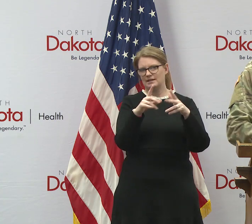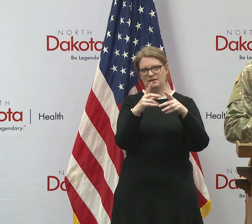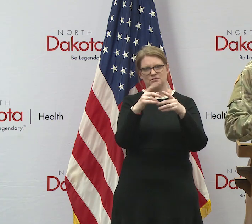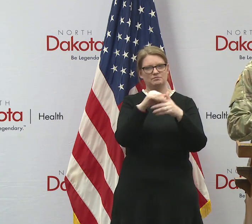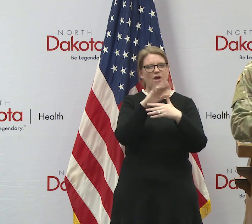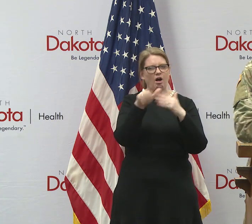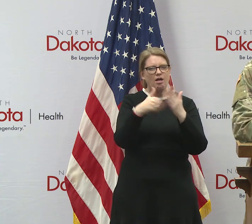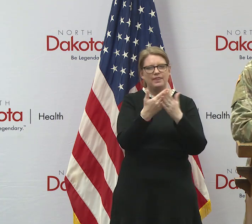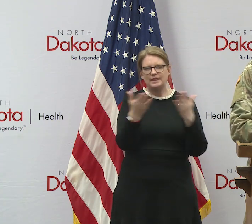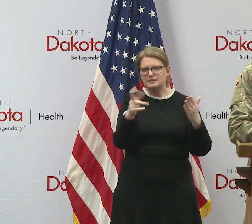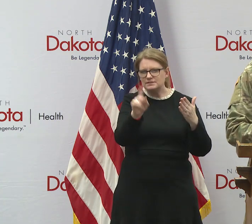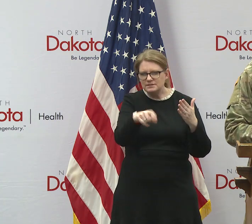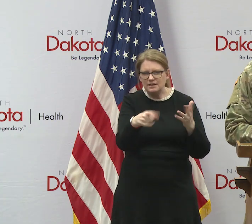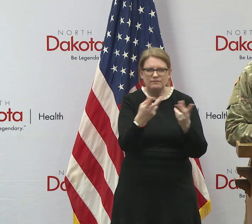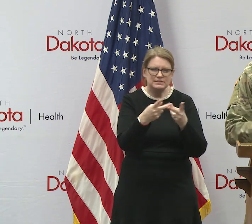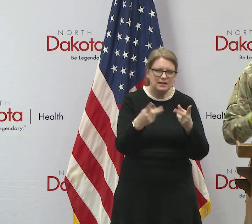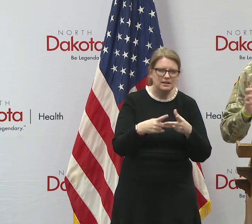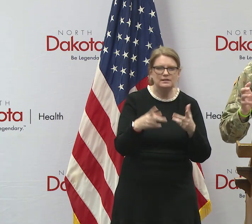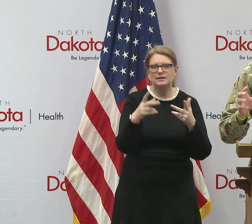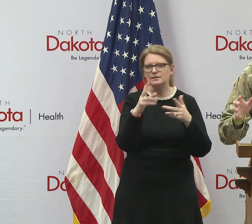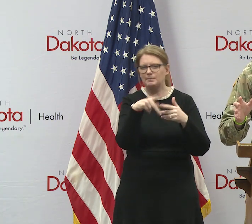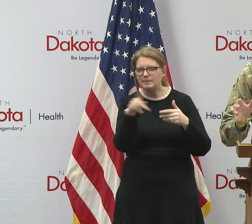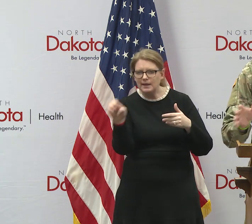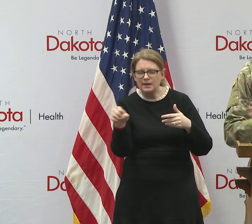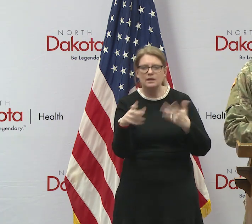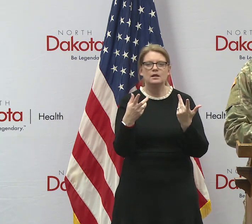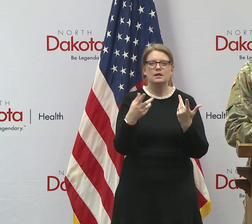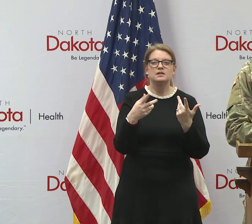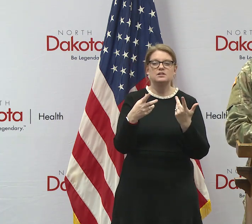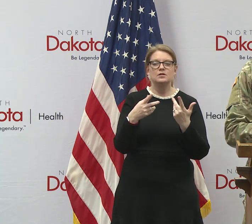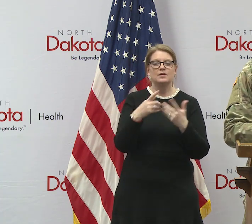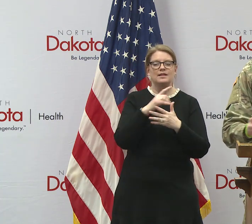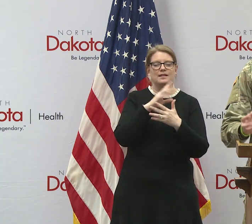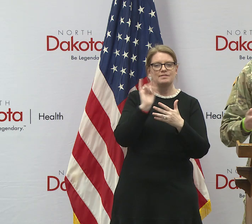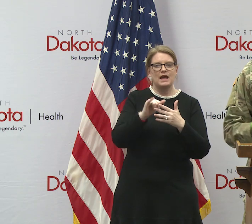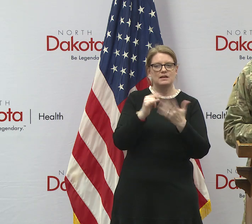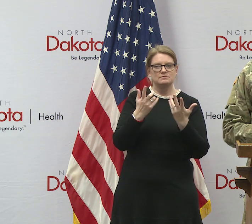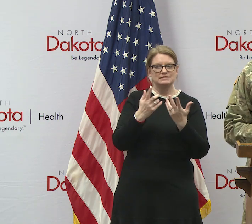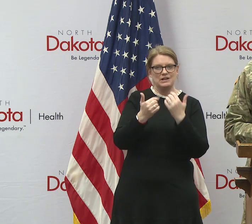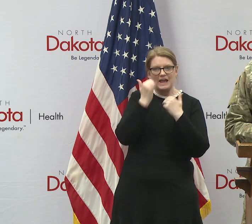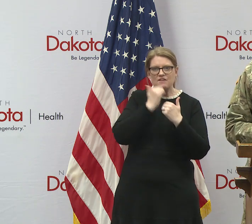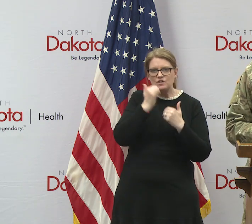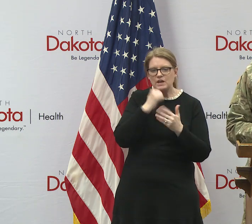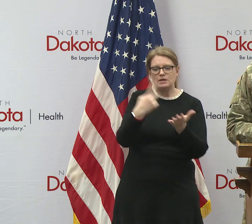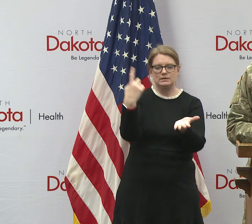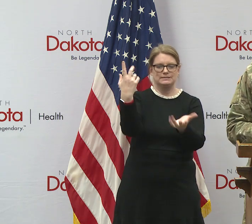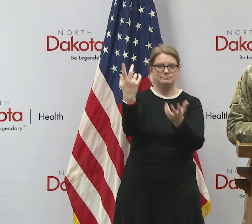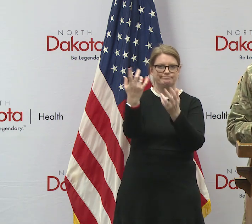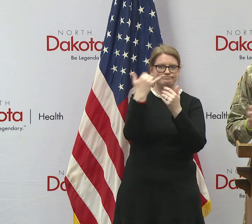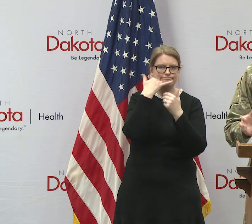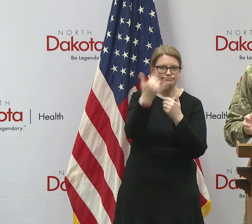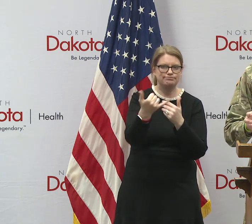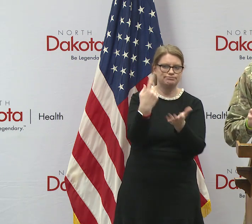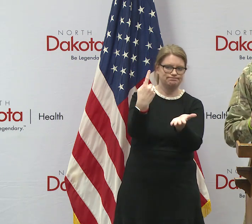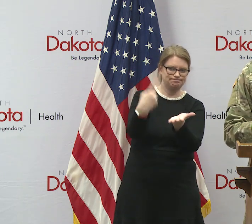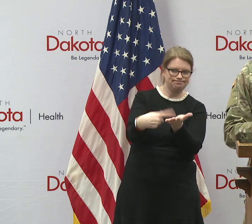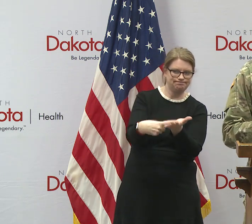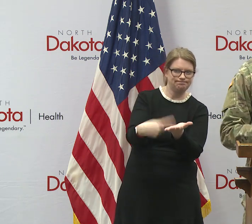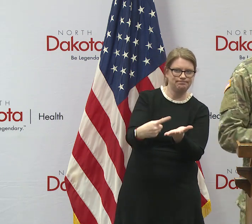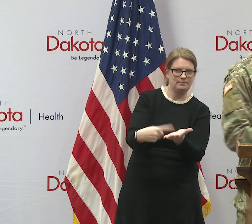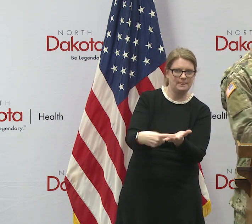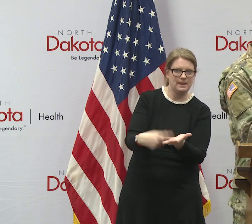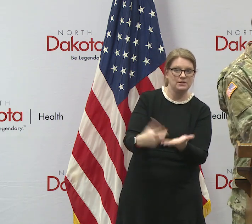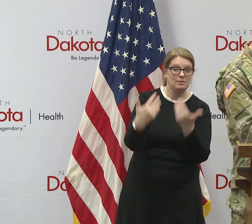care, facilities, and again, with the modeling and where we're getting the test results, we can start making